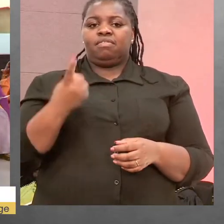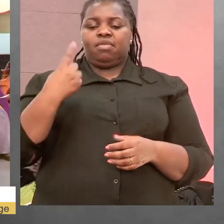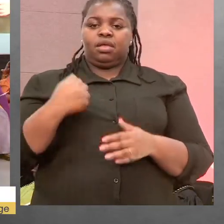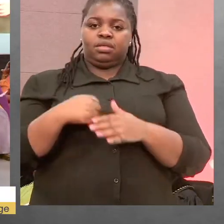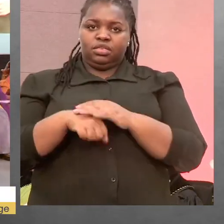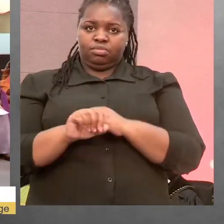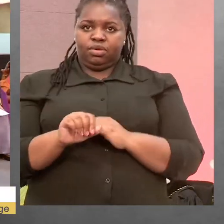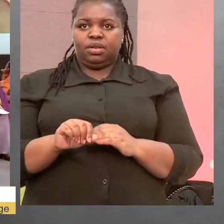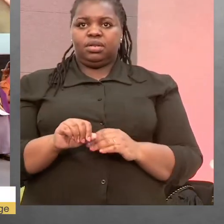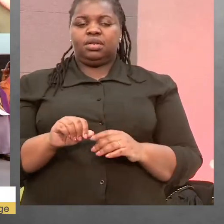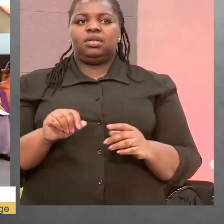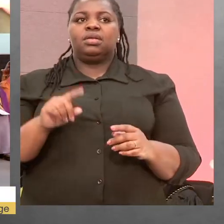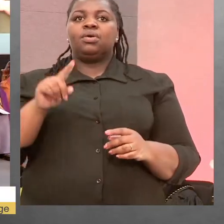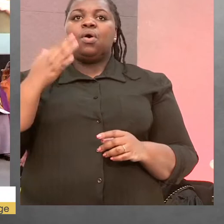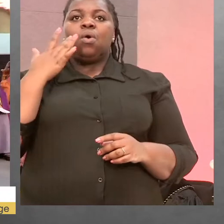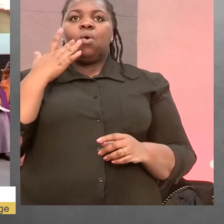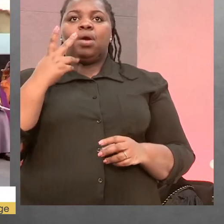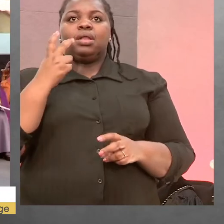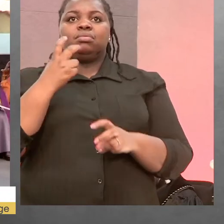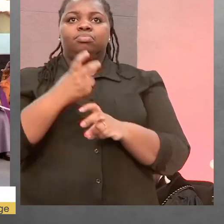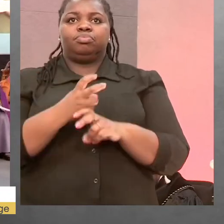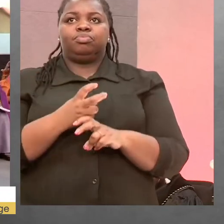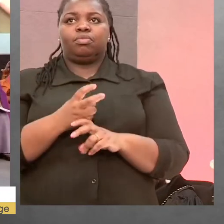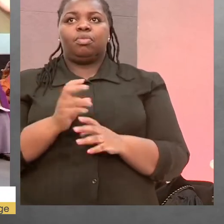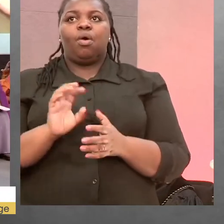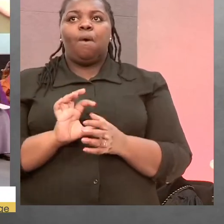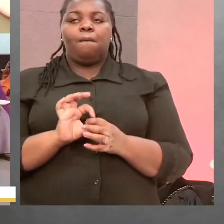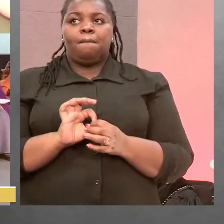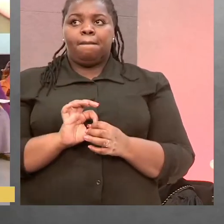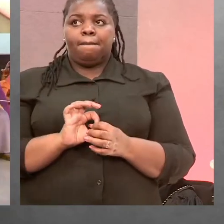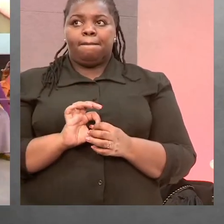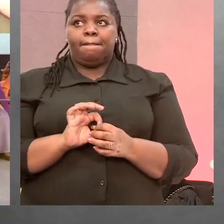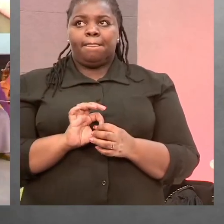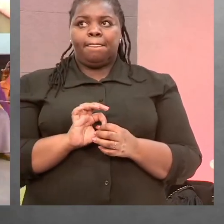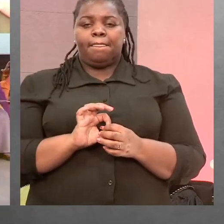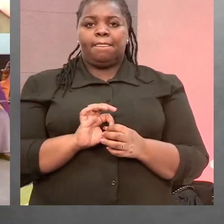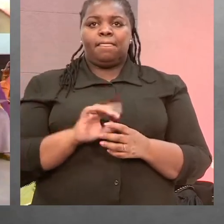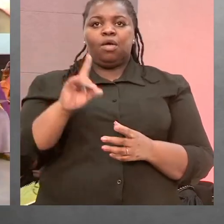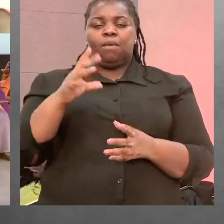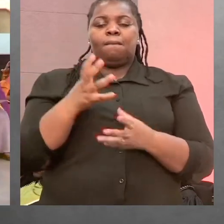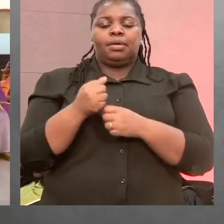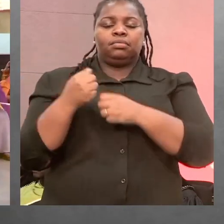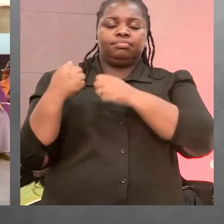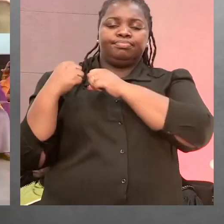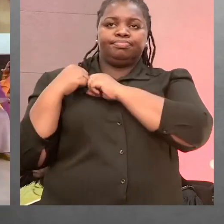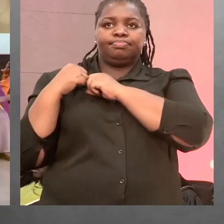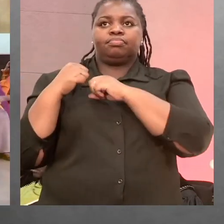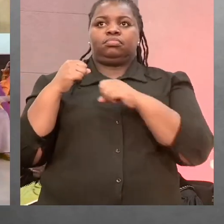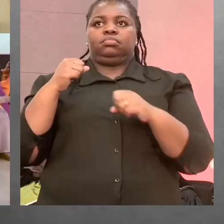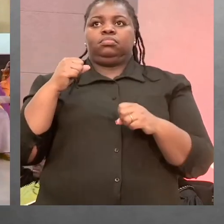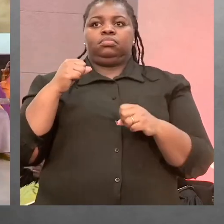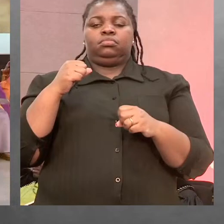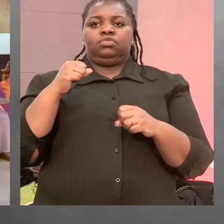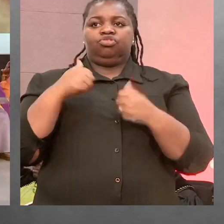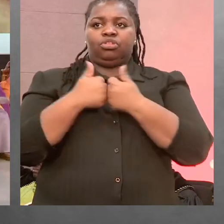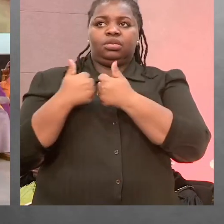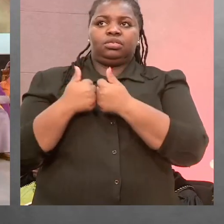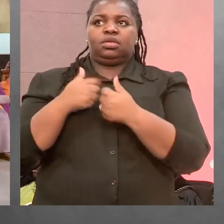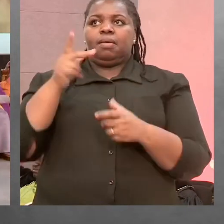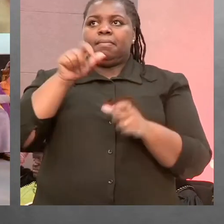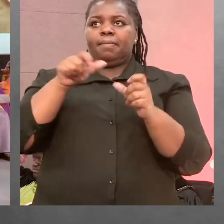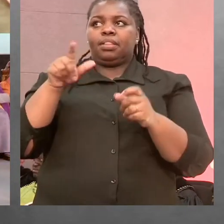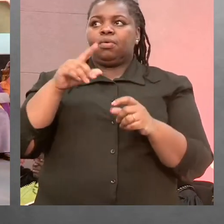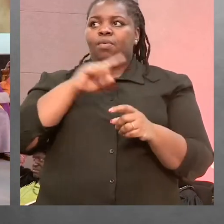Umafungashe sithi izinto sezingahambi kakuhle ekhayeni. Uphethe ityeya yabantu bekhaya abalishiya